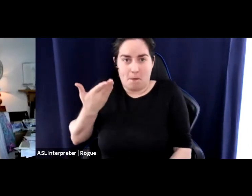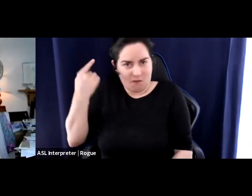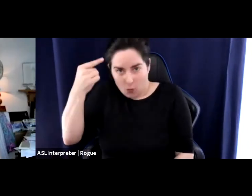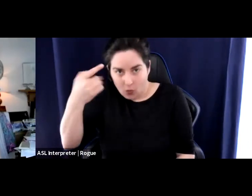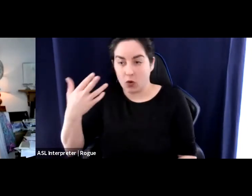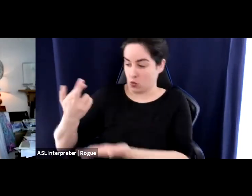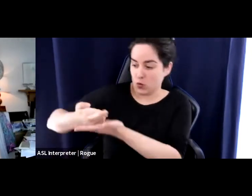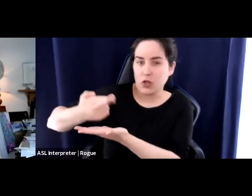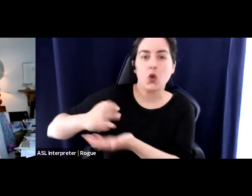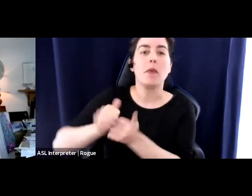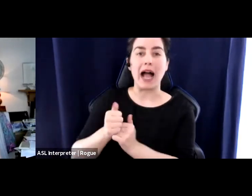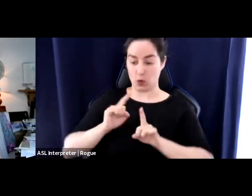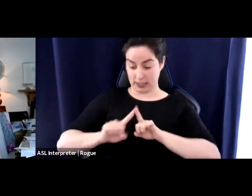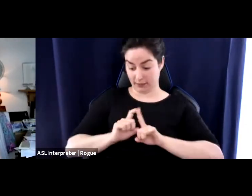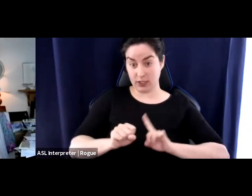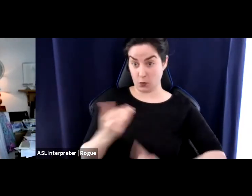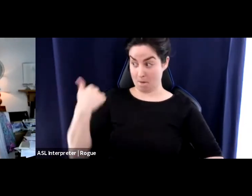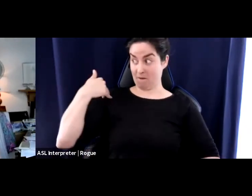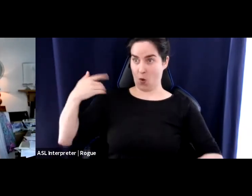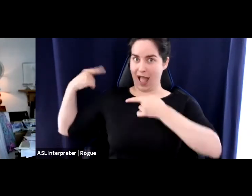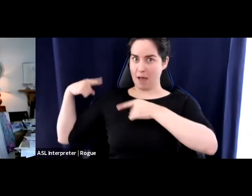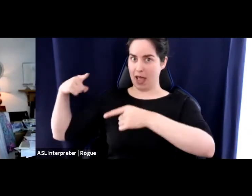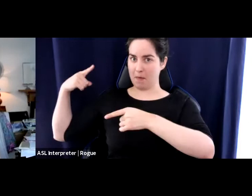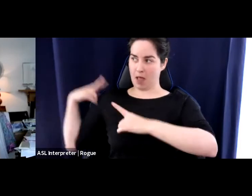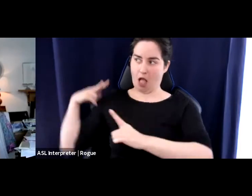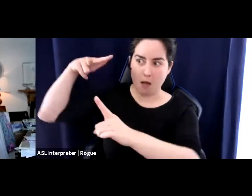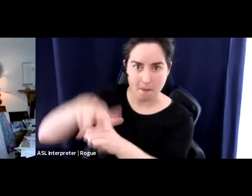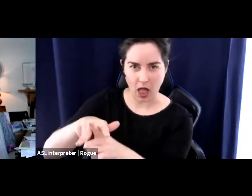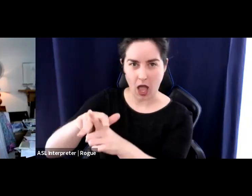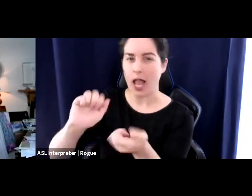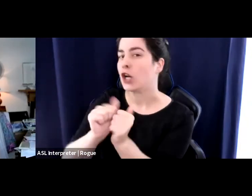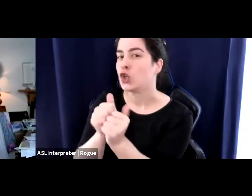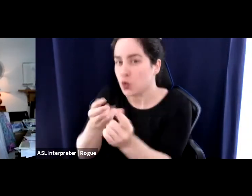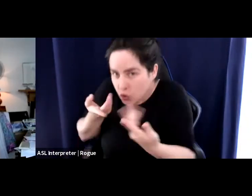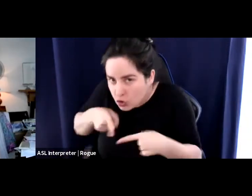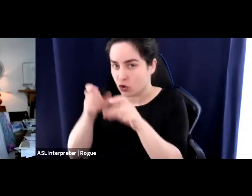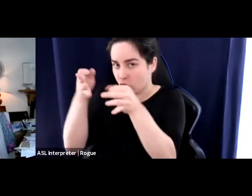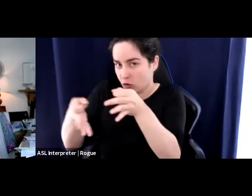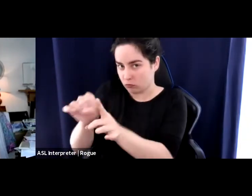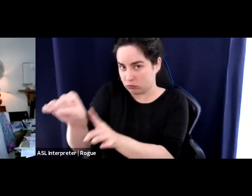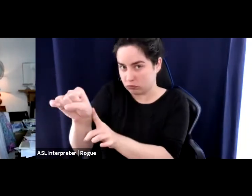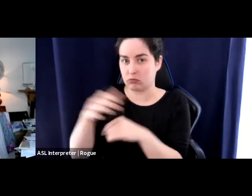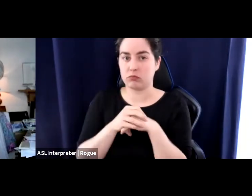have been used. And in this case, you can see that although the Slatter case has only just been